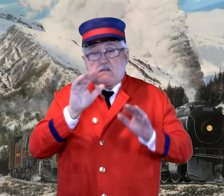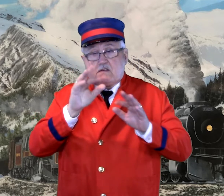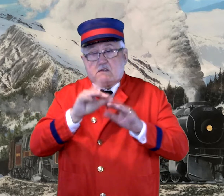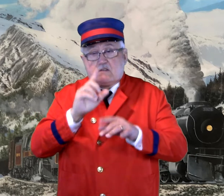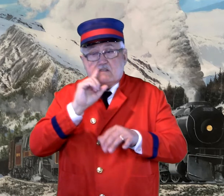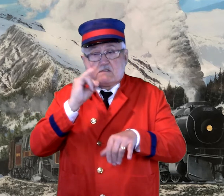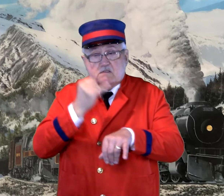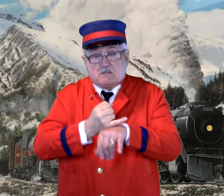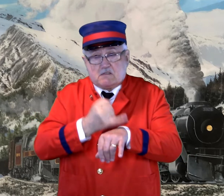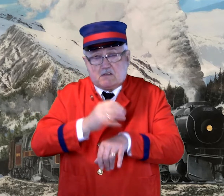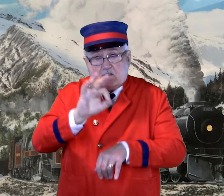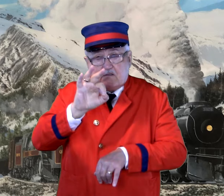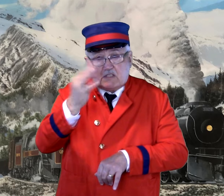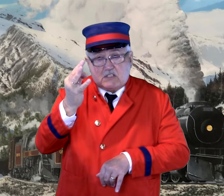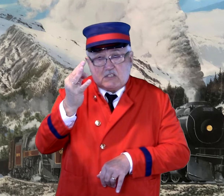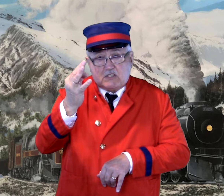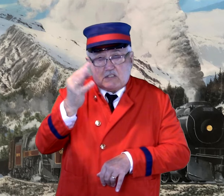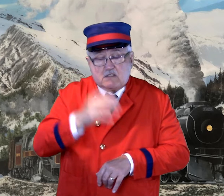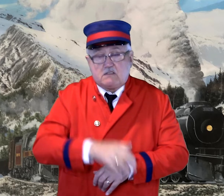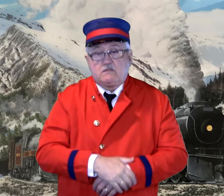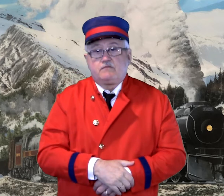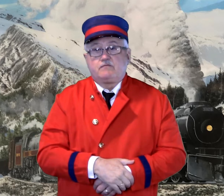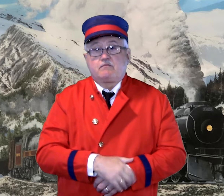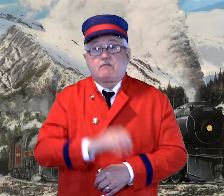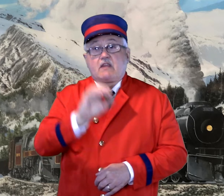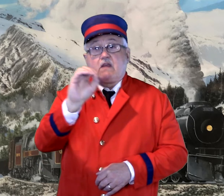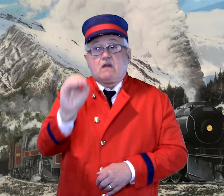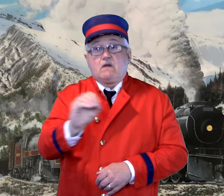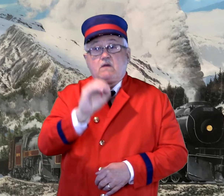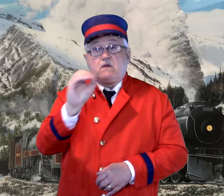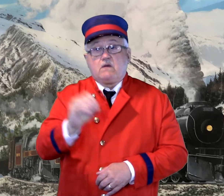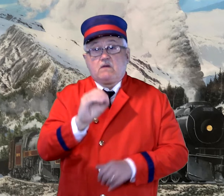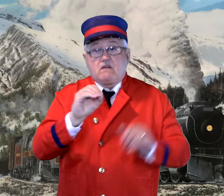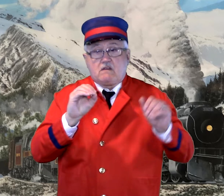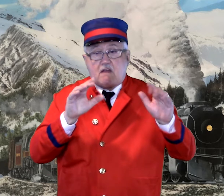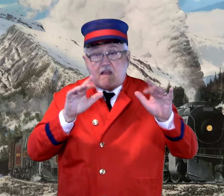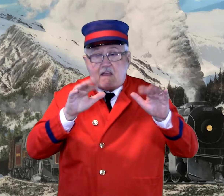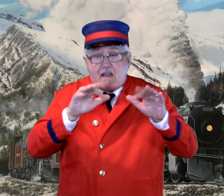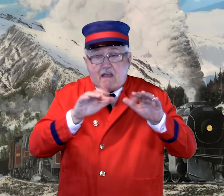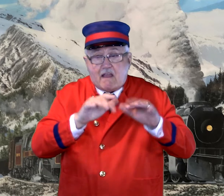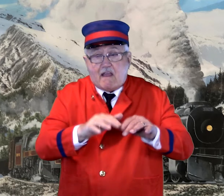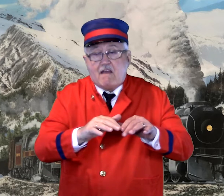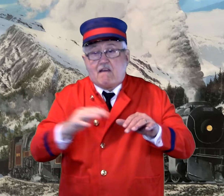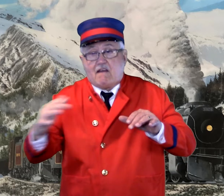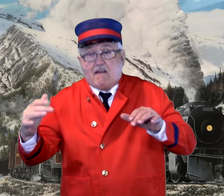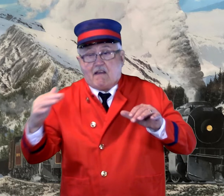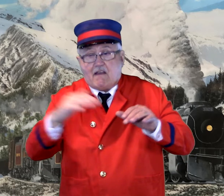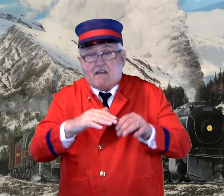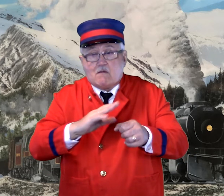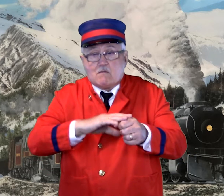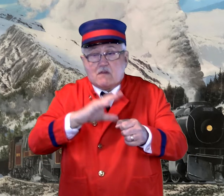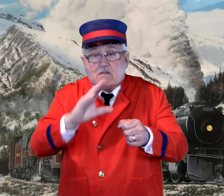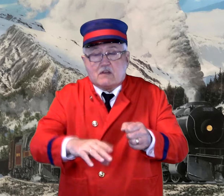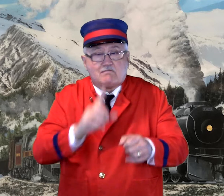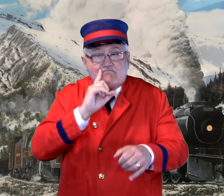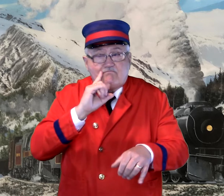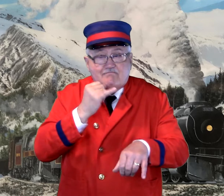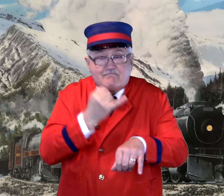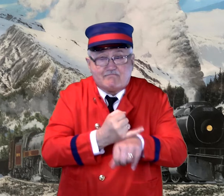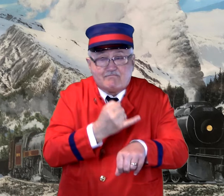a French Catholic school for deaf boys. And in Ontario, students came from around the province to Belleville to